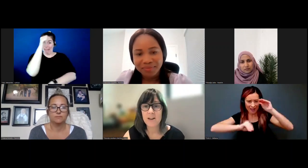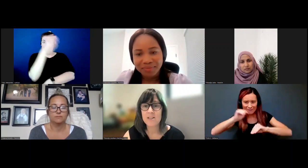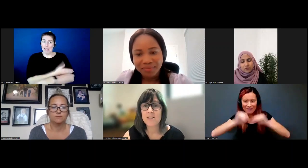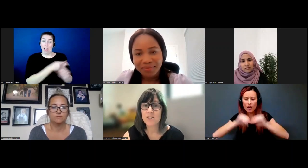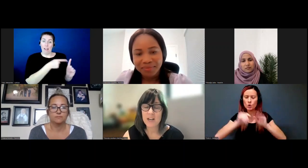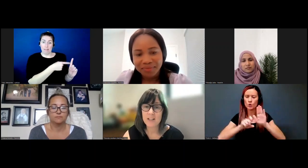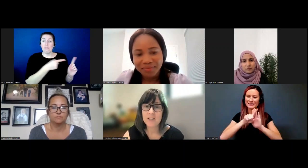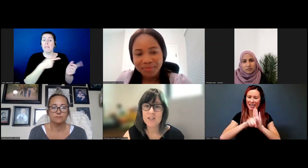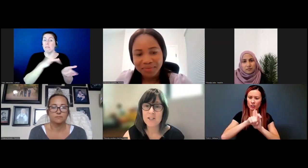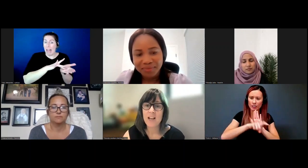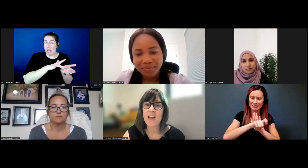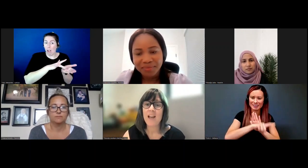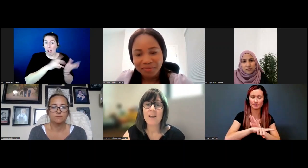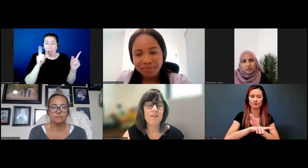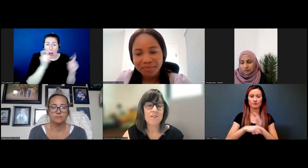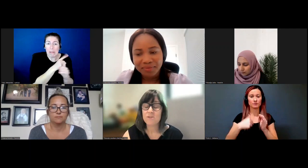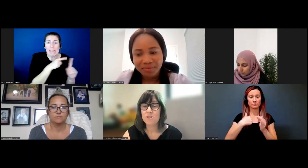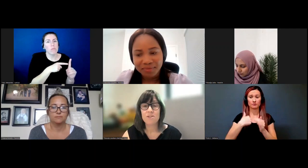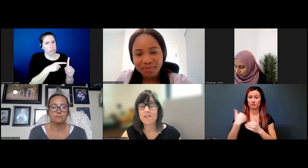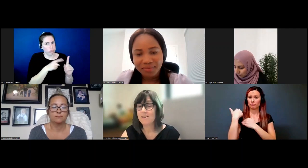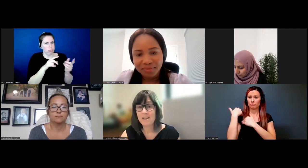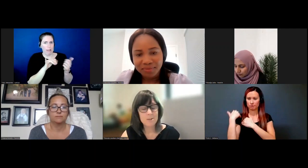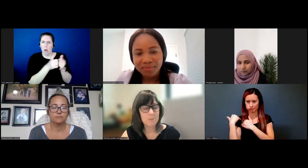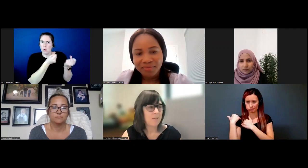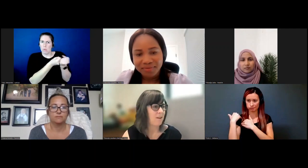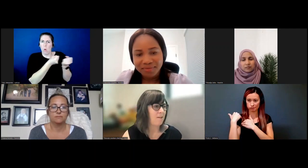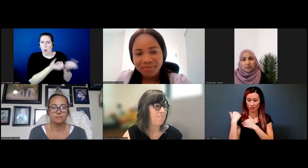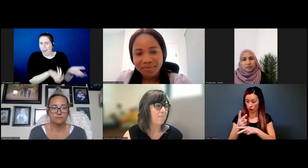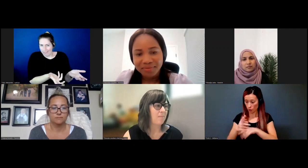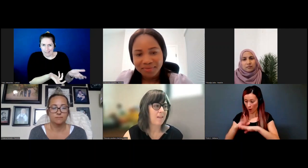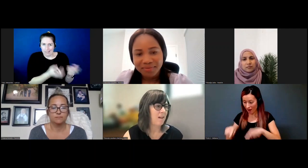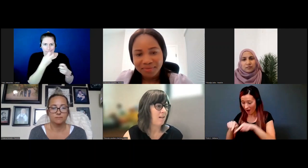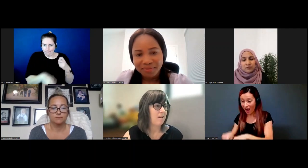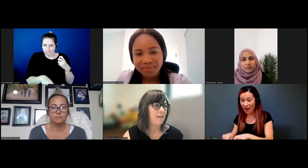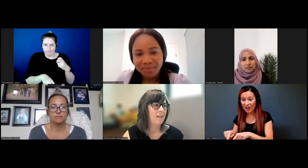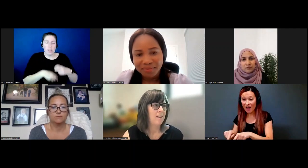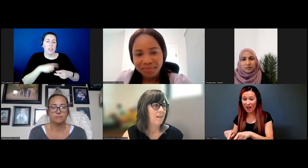complexity in childcare is a challenge, and also kids with